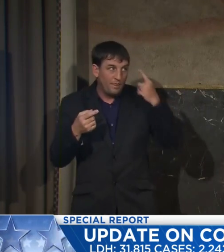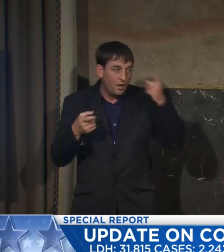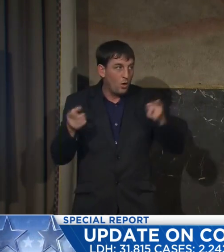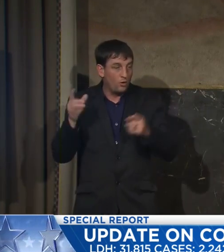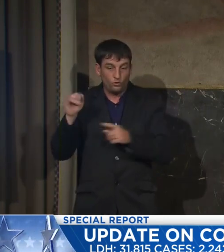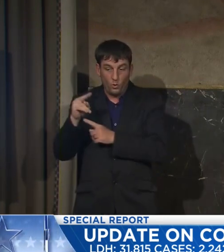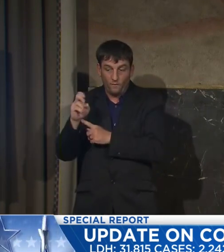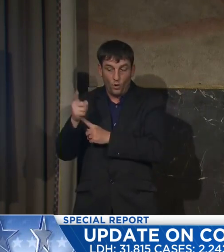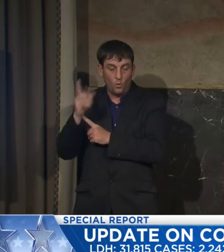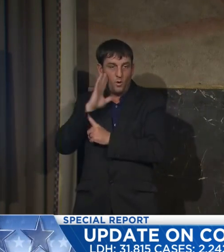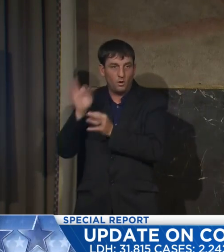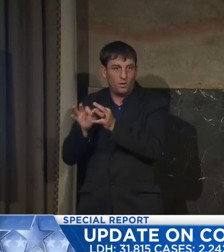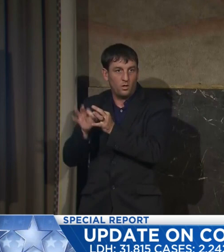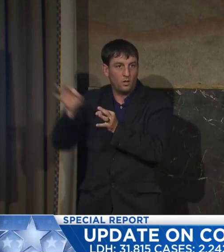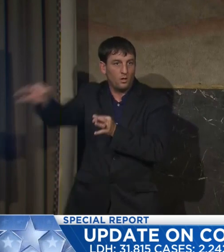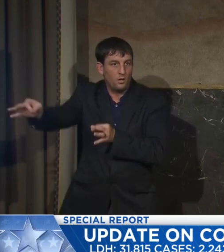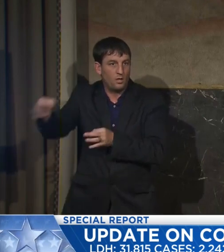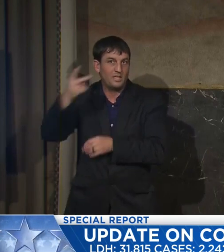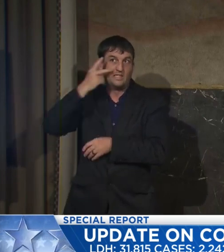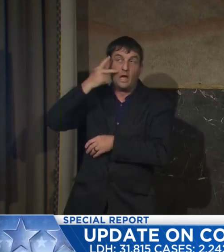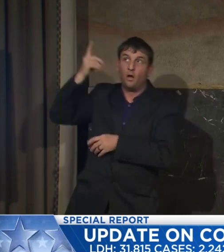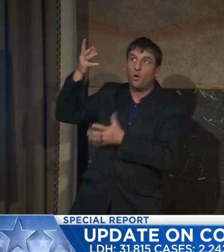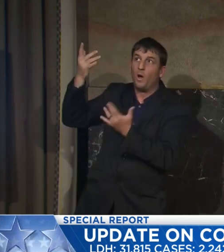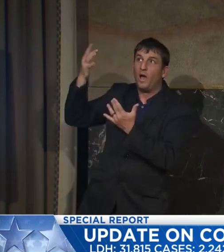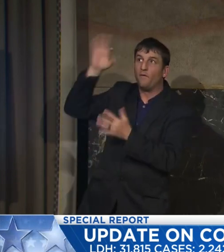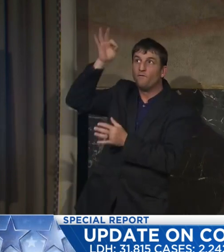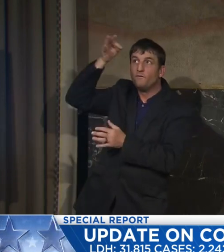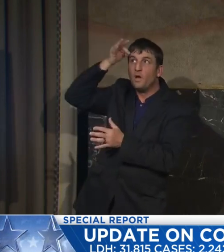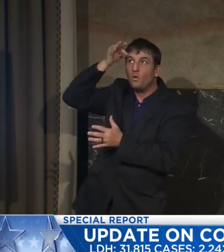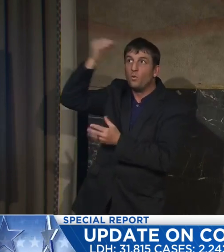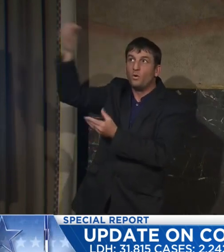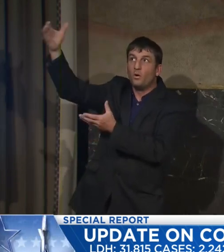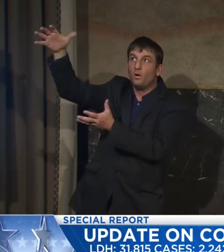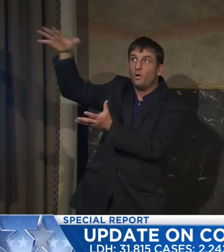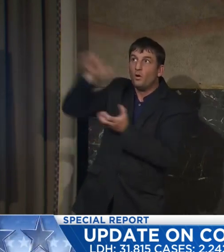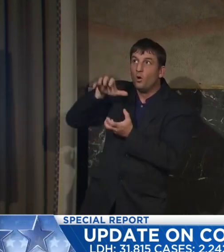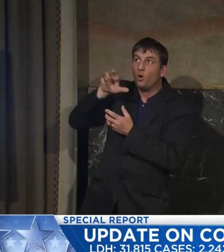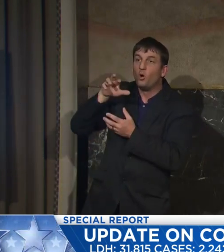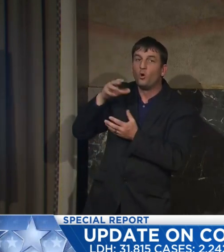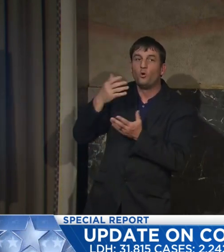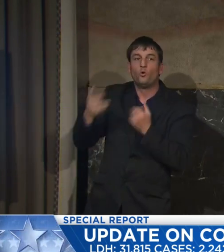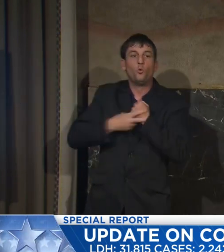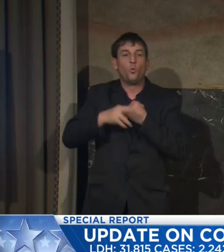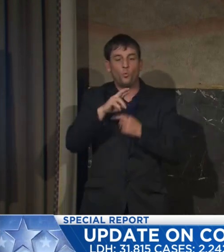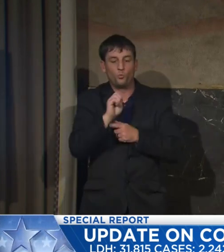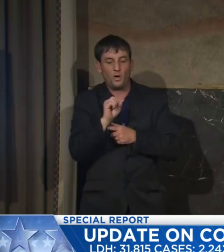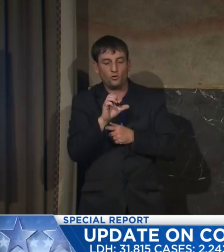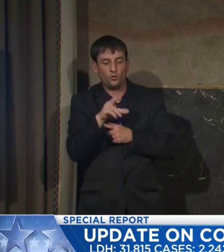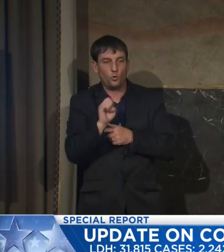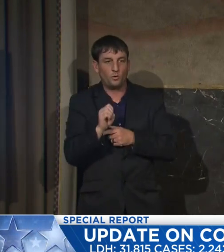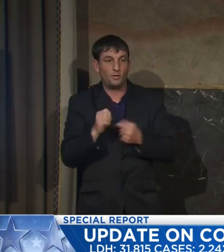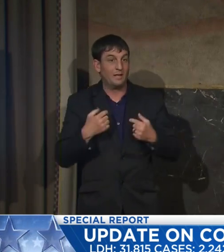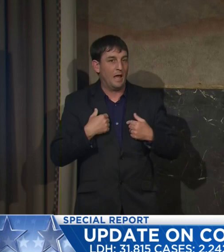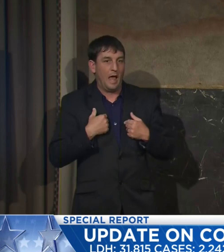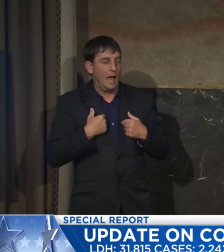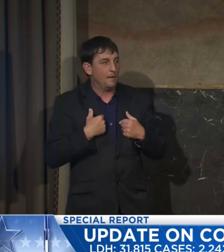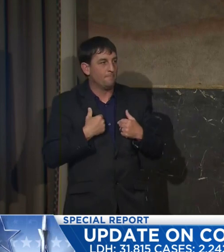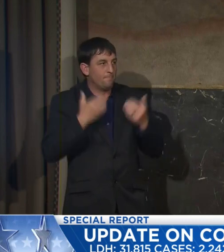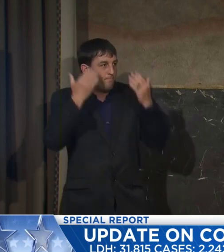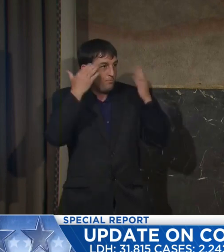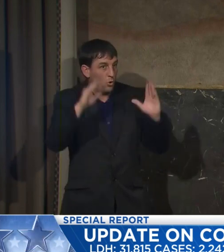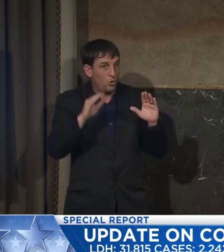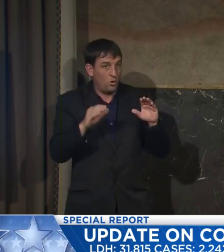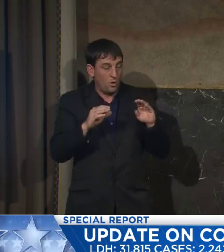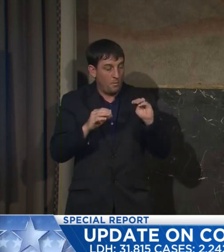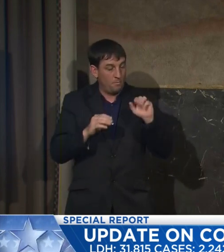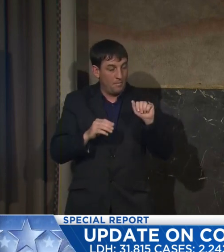special session? See if there's a federal rescue. What are your thoughts on that? Well, I don't think we're going to know anything more in the month of June than we're going to know in the month of